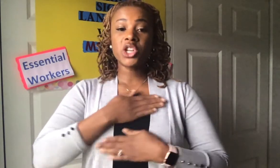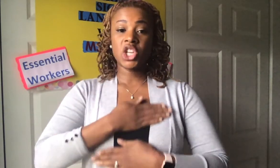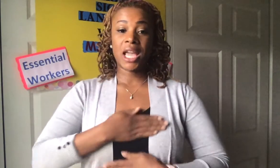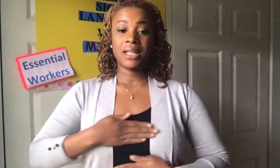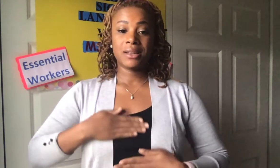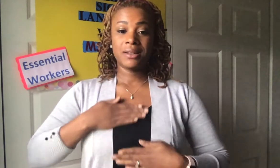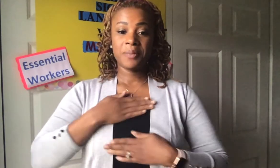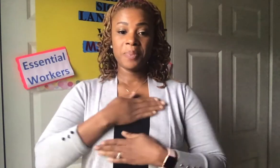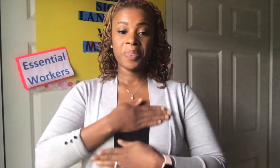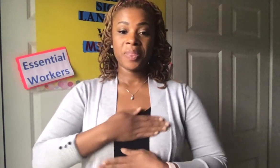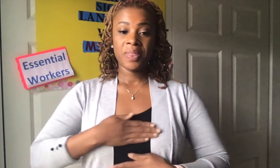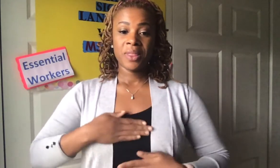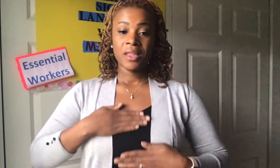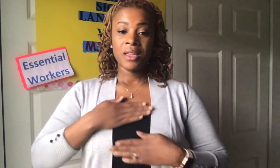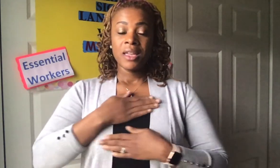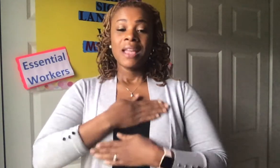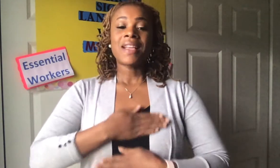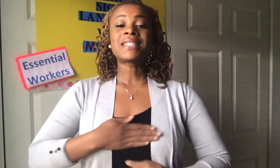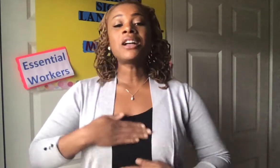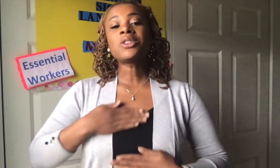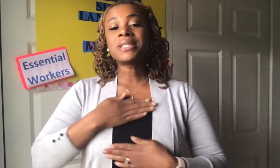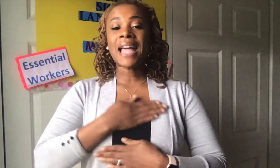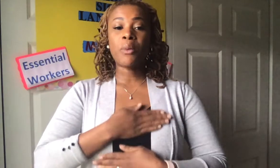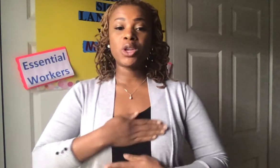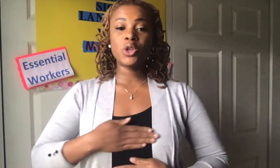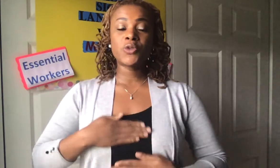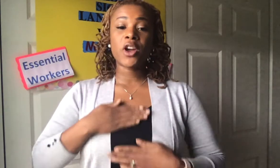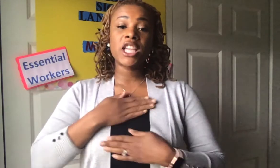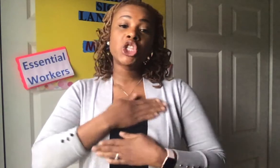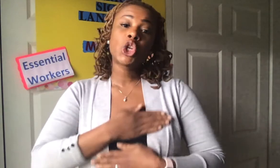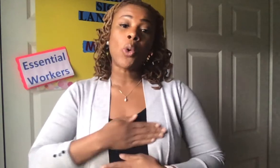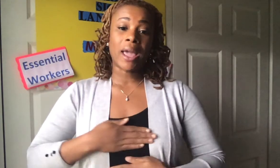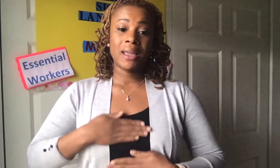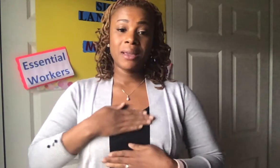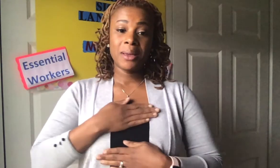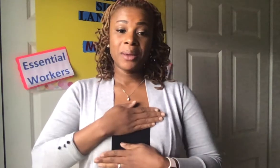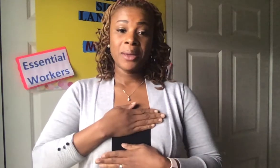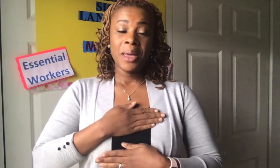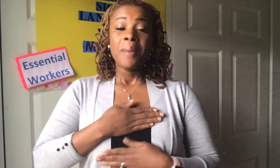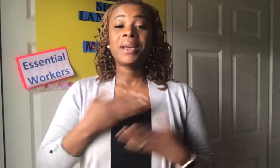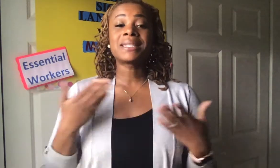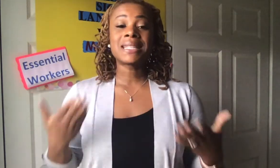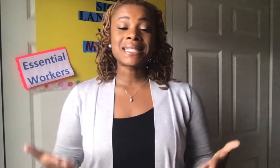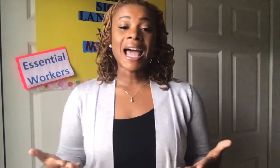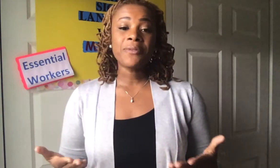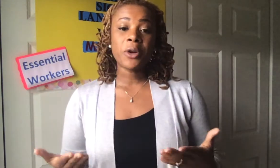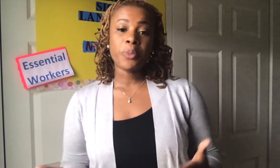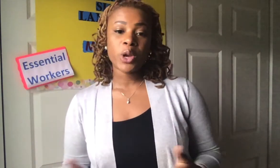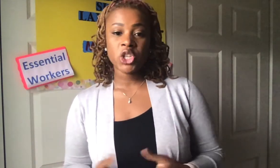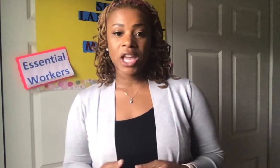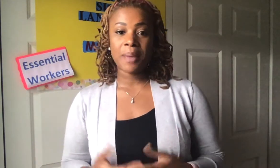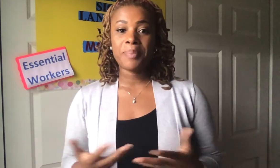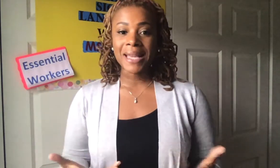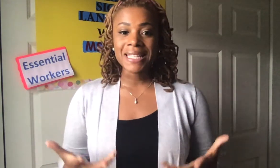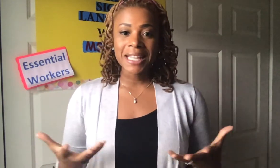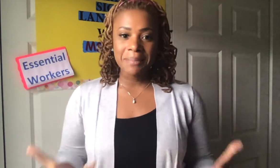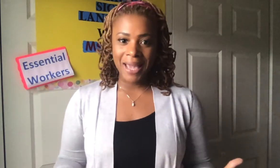Appreciate. That's also a sign we use for enjoy. Because the sign for appreciate basically